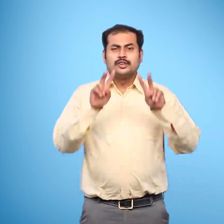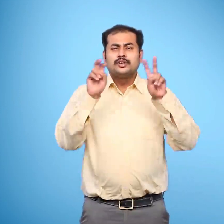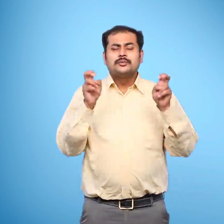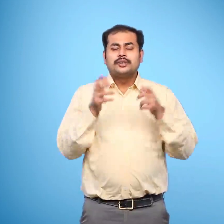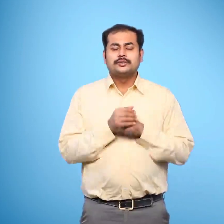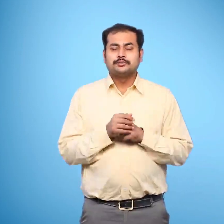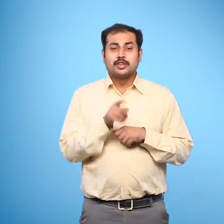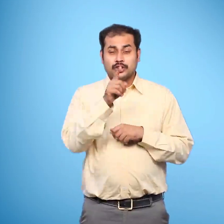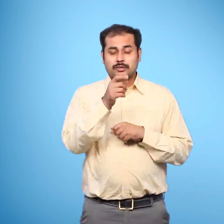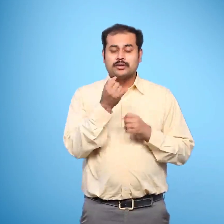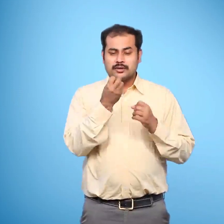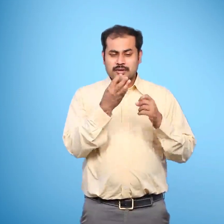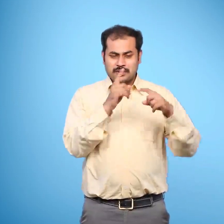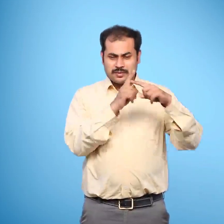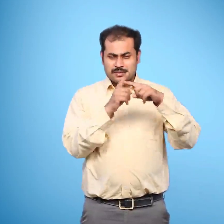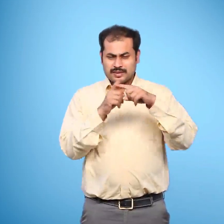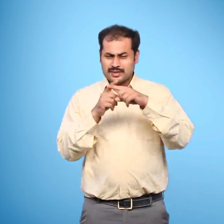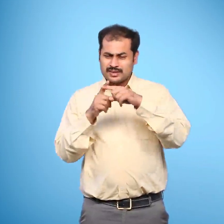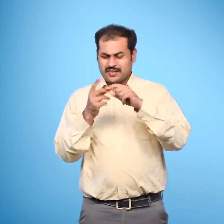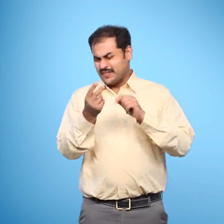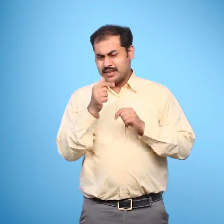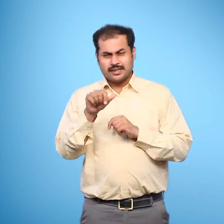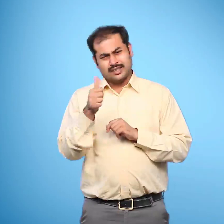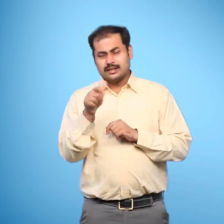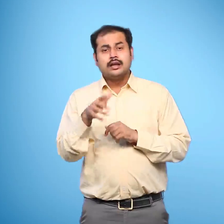How fast can you add?